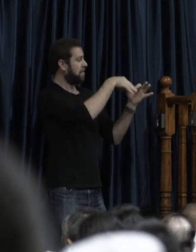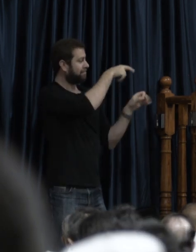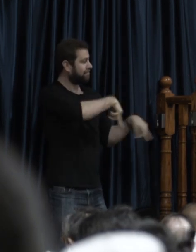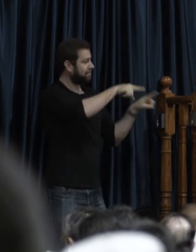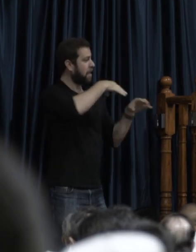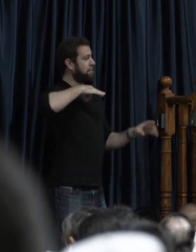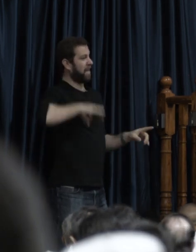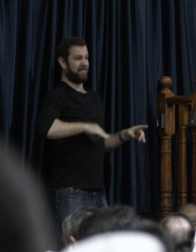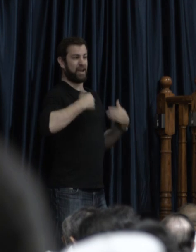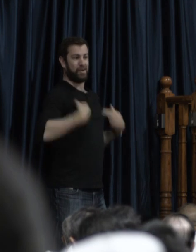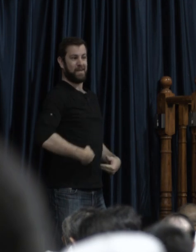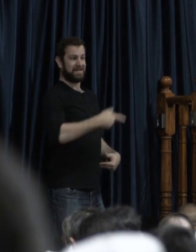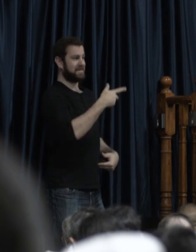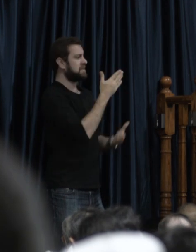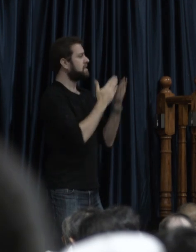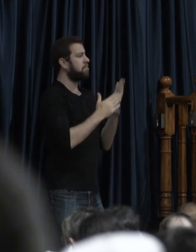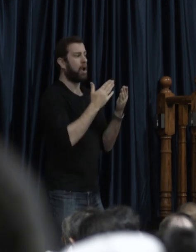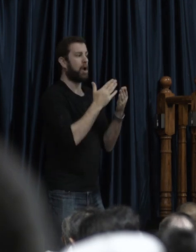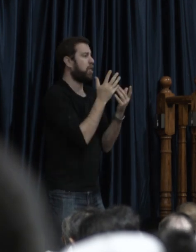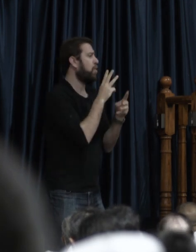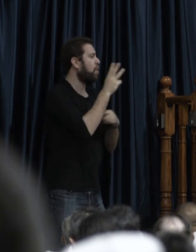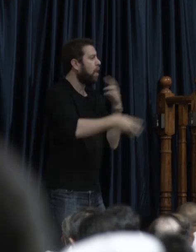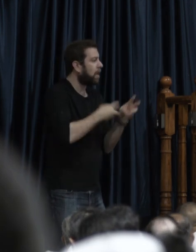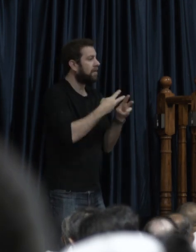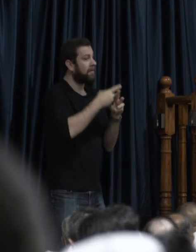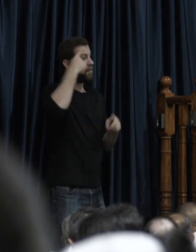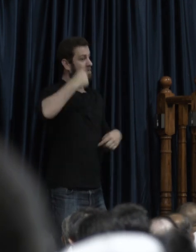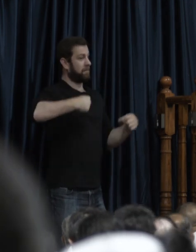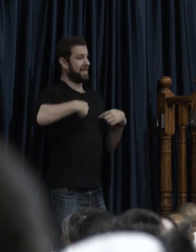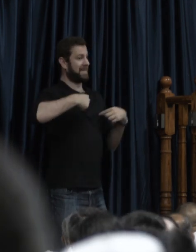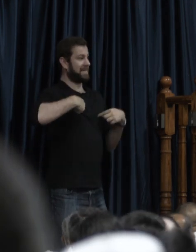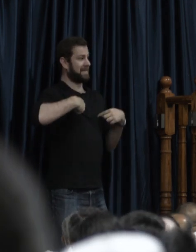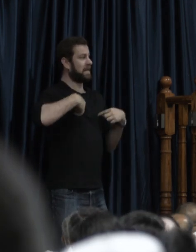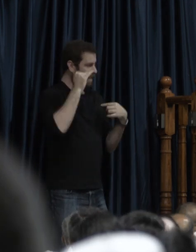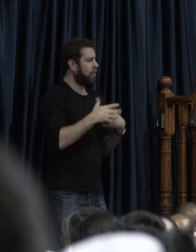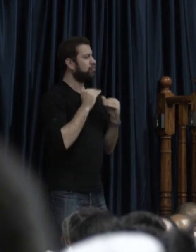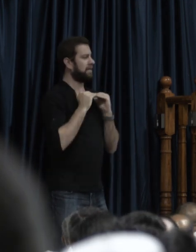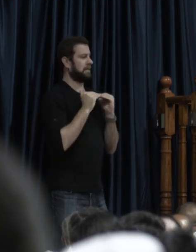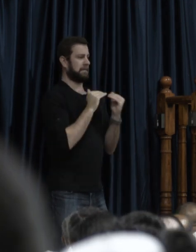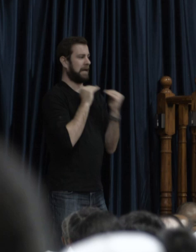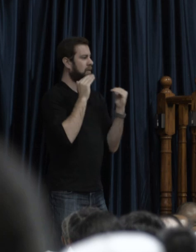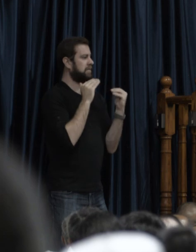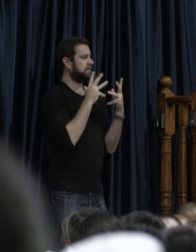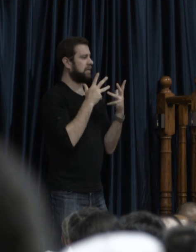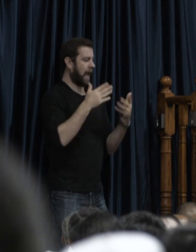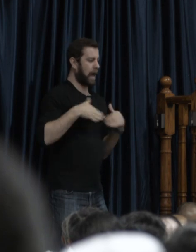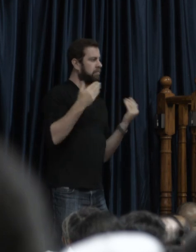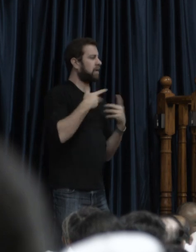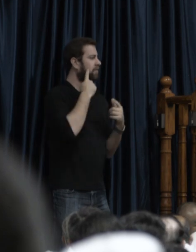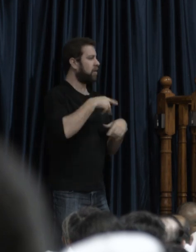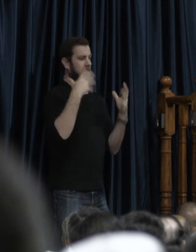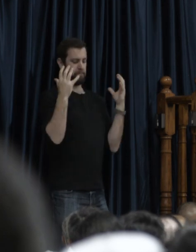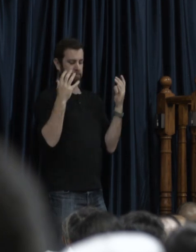some humans in some part of the world, For me, it gives me the equal sense of joy as though that rain